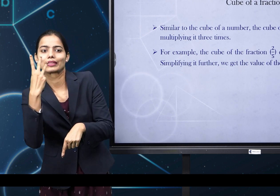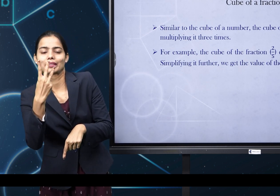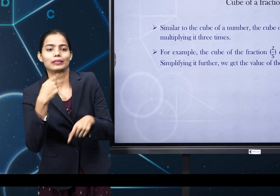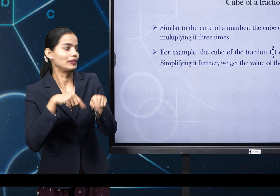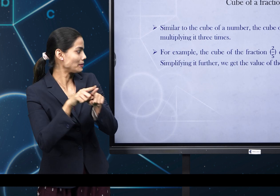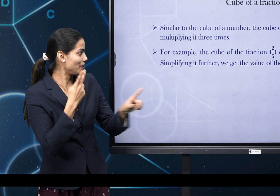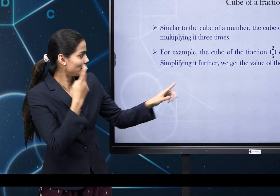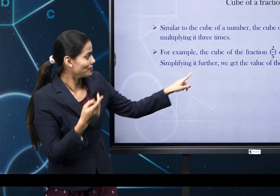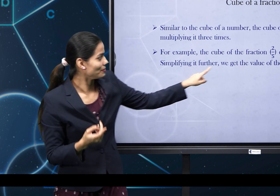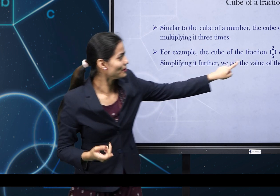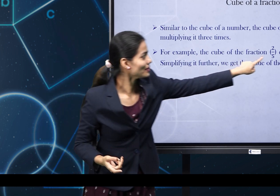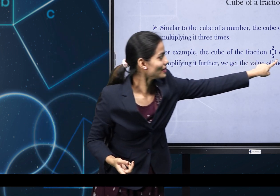5 into 2 by 5.